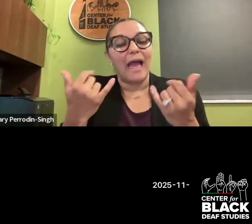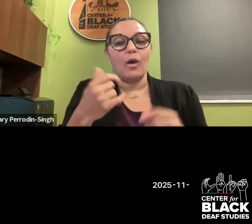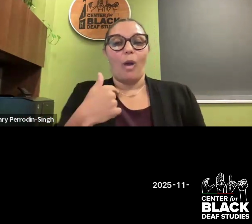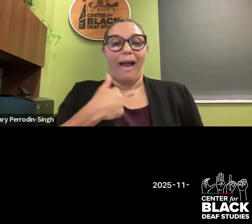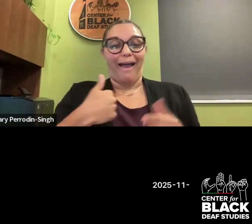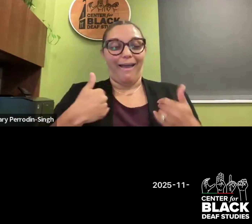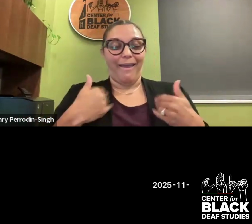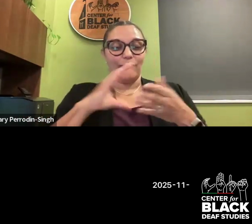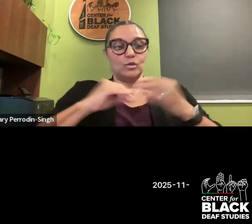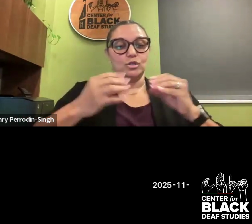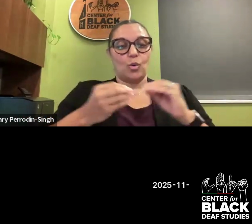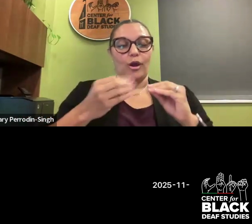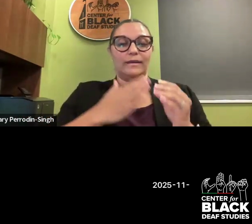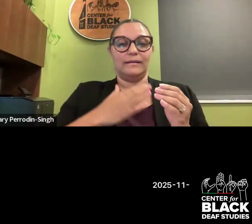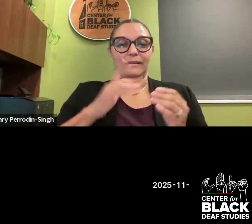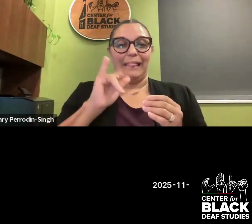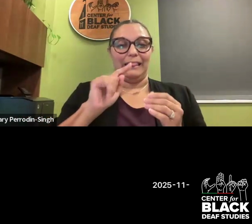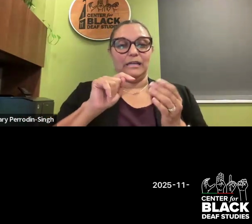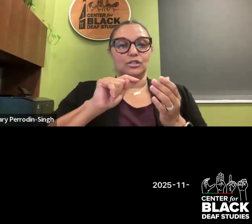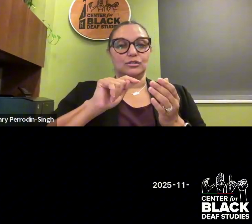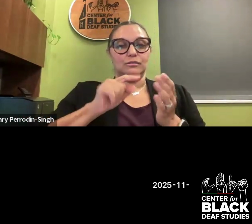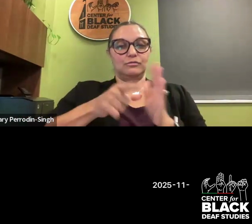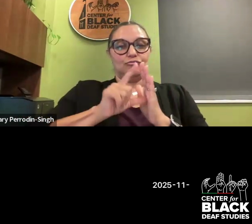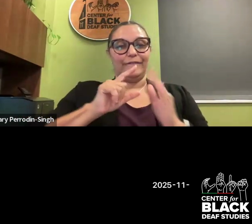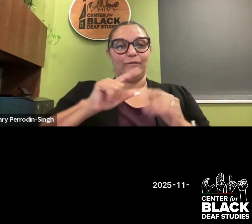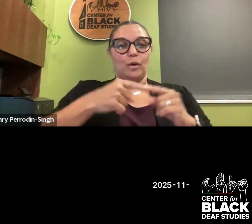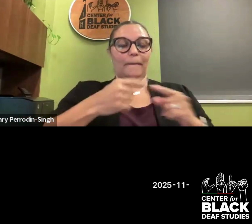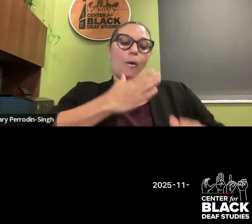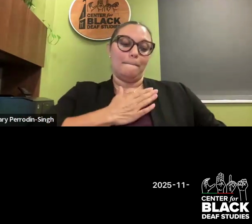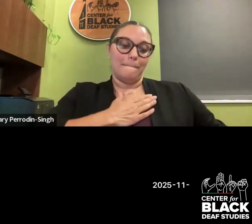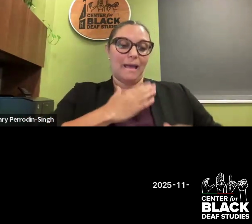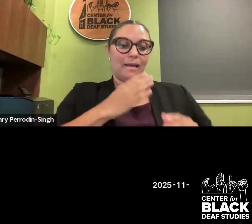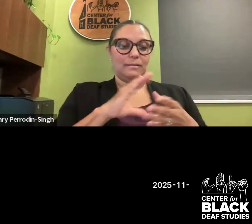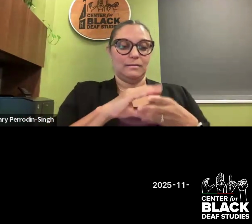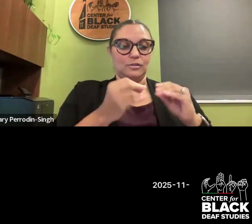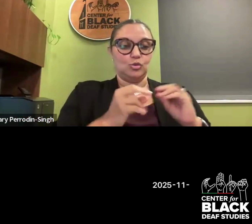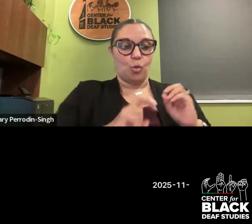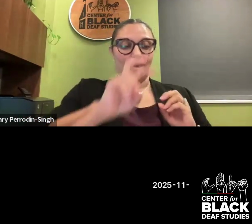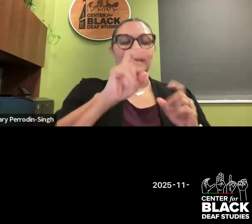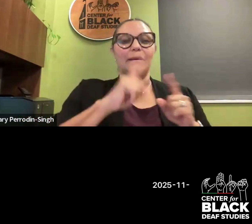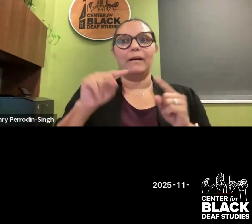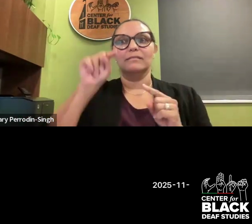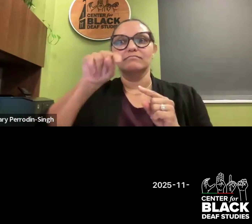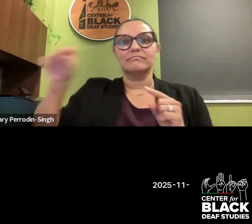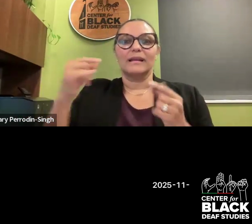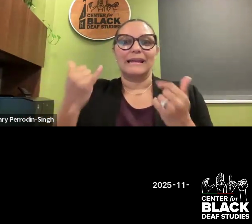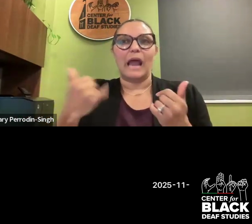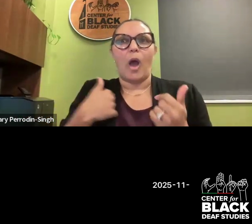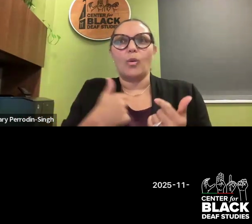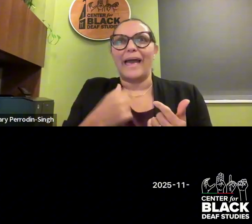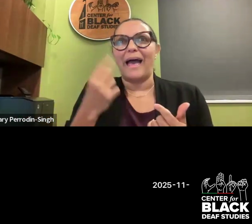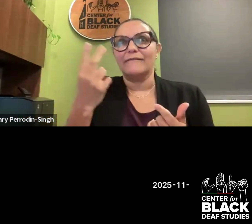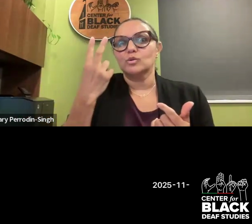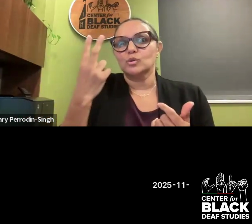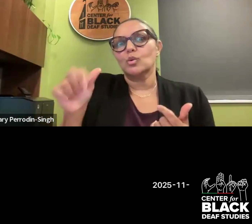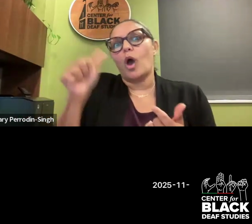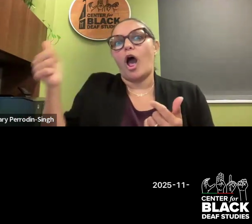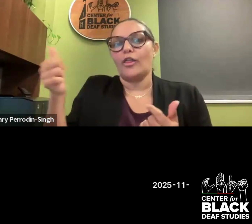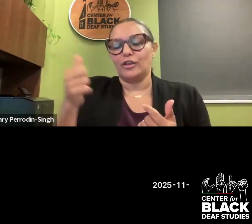And then, okay, any recommendations? I also recommend, my literature review, My Story, right?